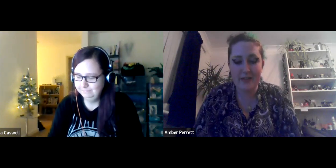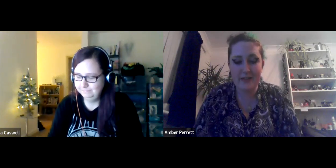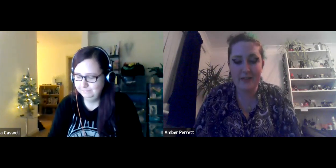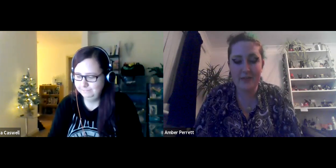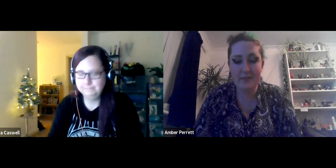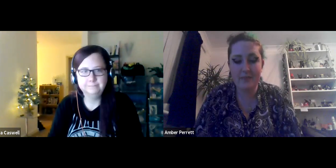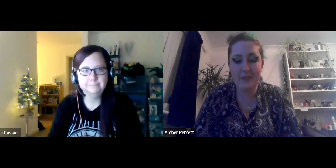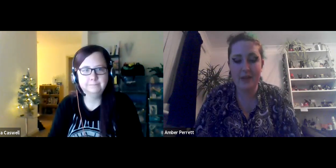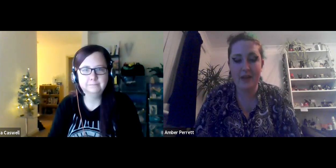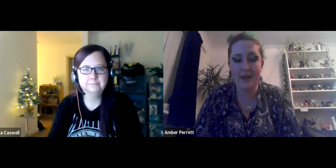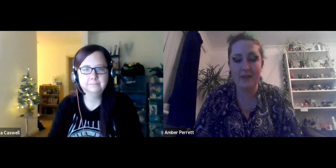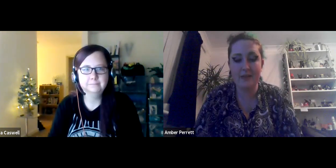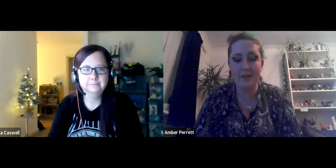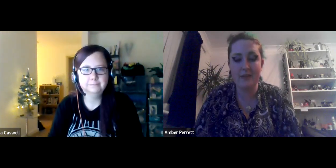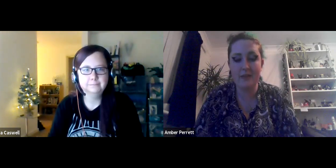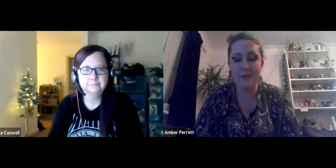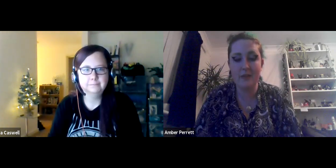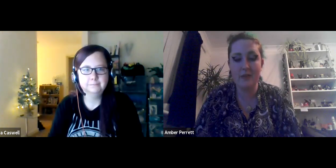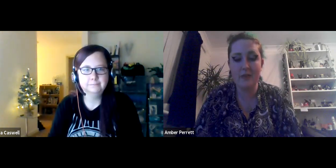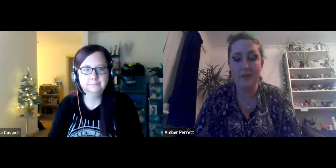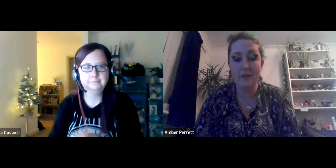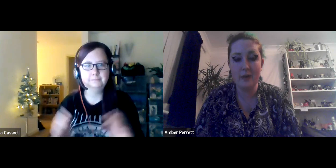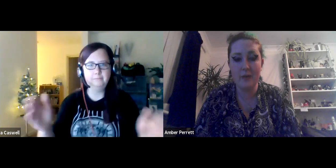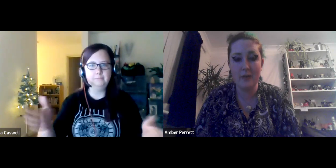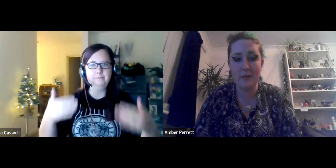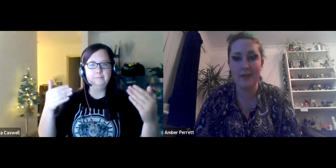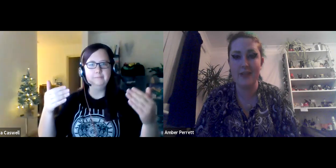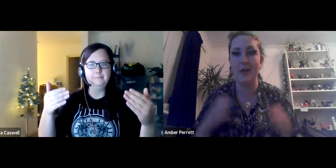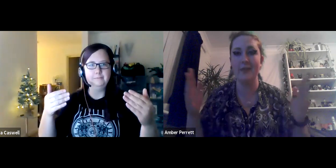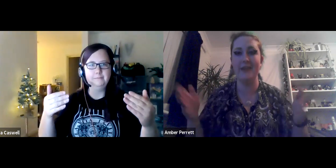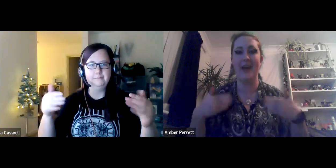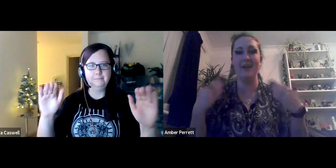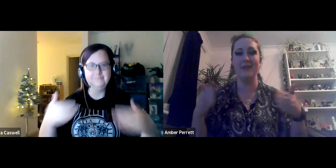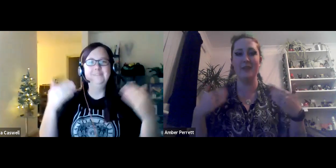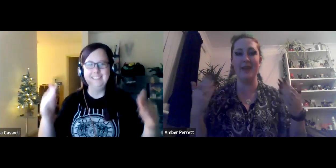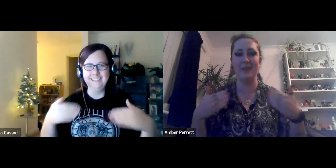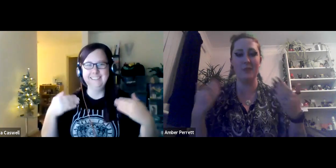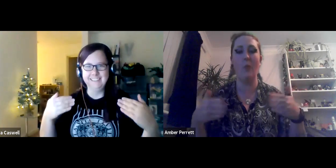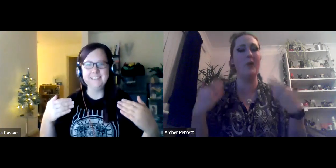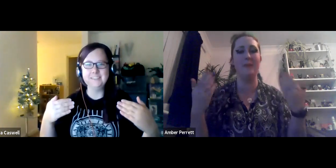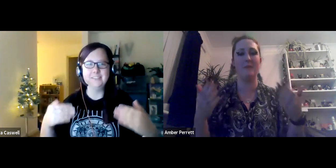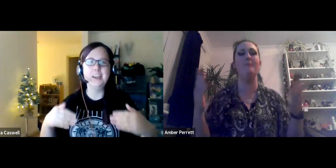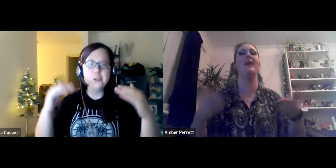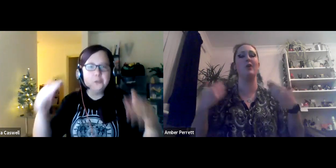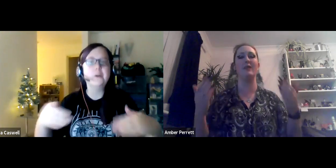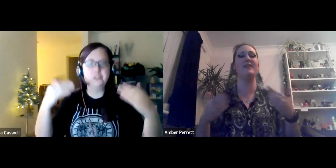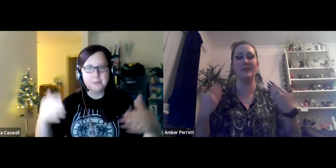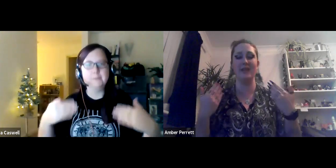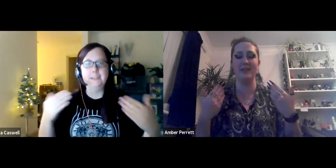Receptionist is, oh my God, I'm trying to decode. Yeah, it was like this. You're welcoming people in. You usher people in.